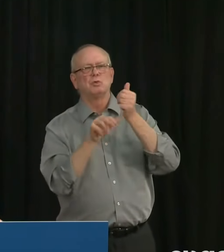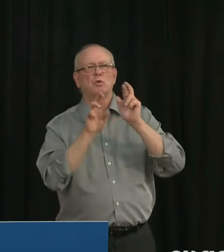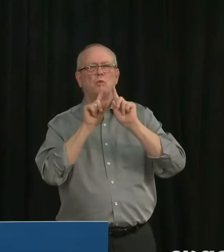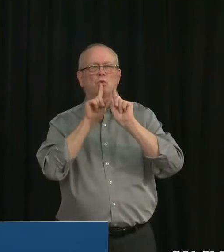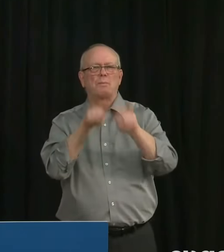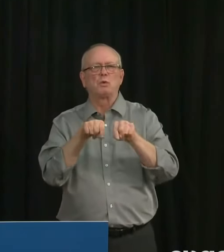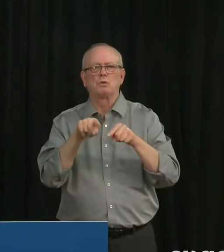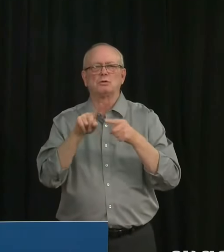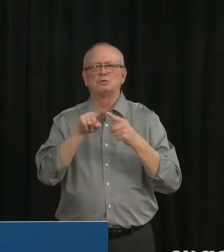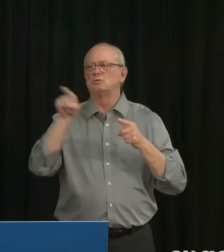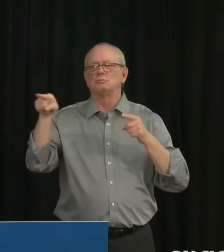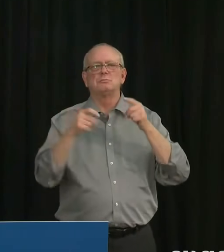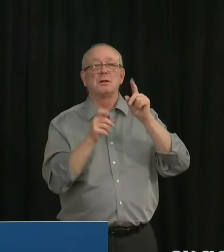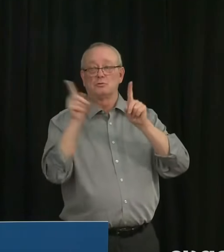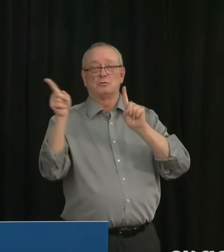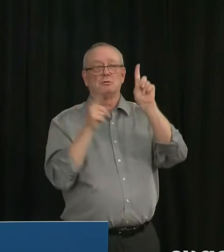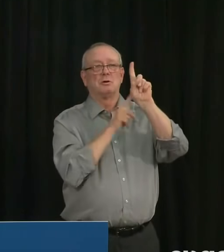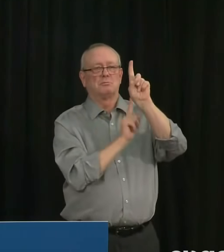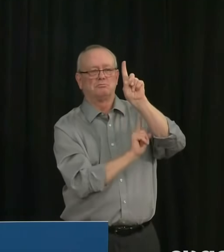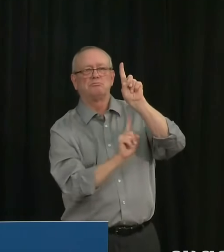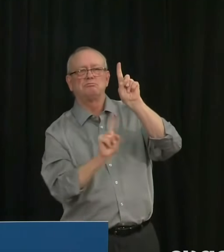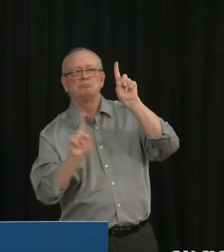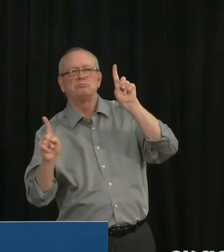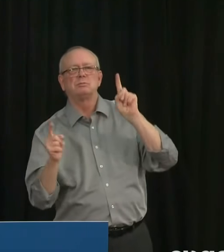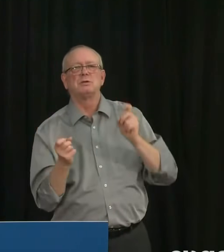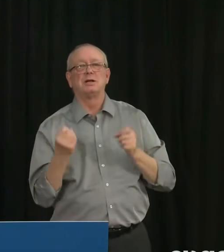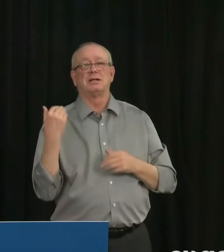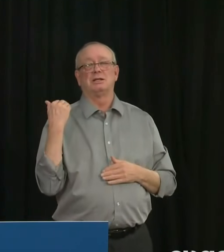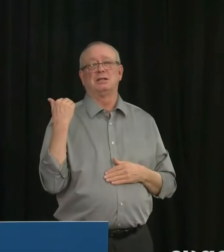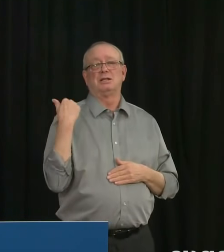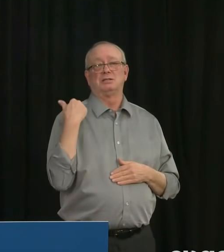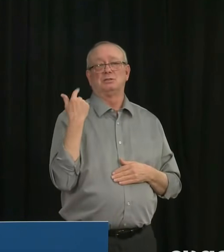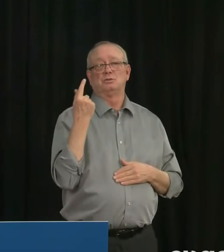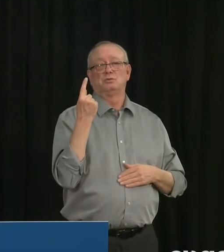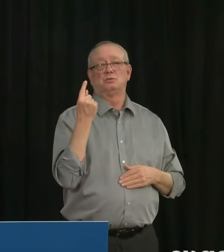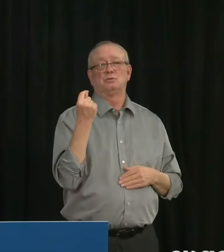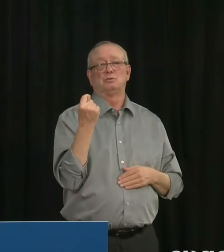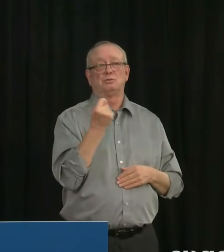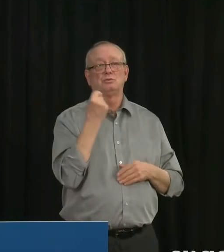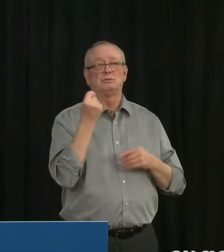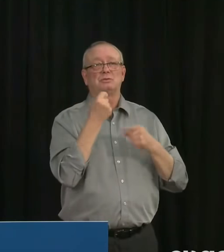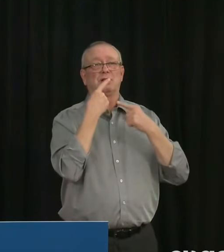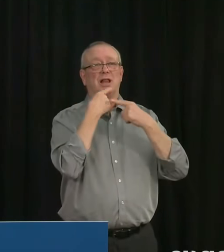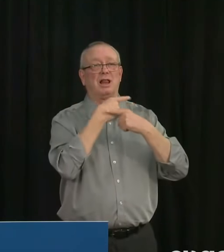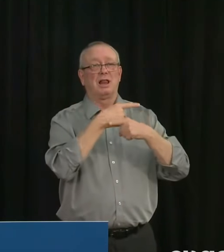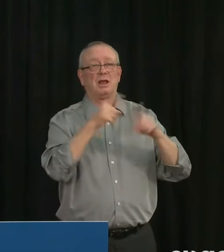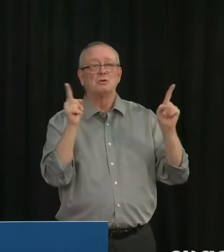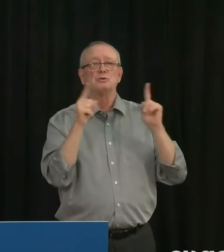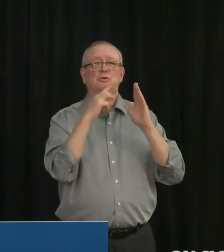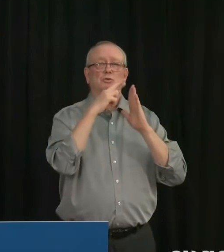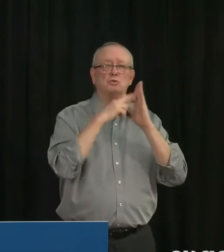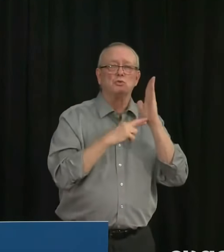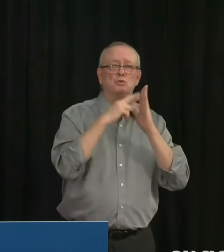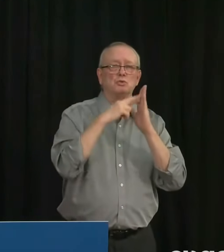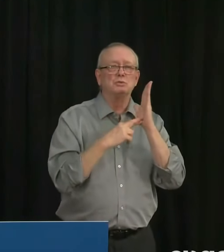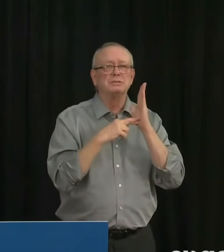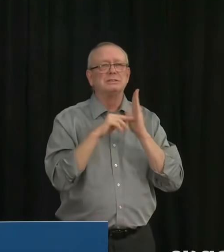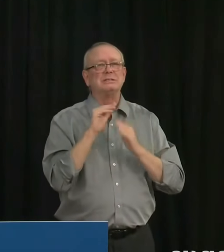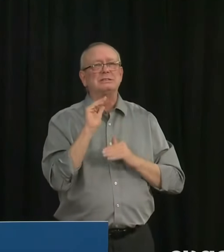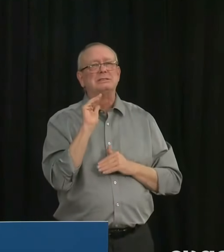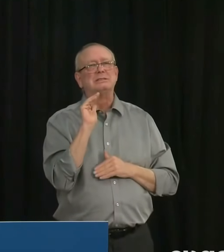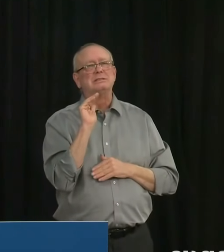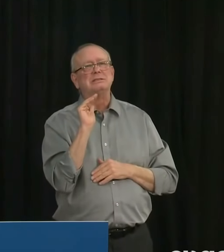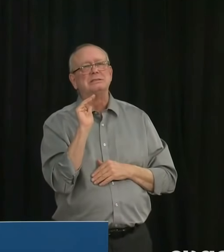Tuesday's recommendations, I assume that within the range of the recommendations, one of them was the measures you adopted for